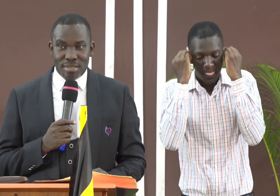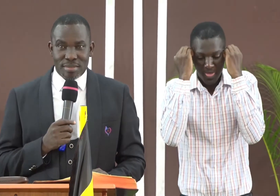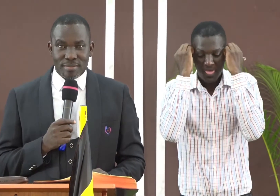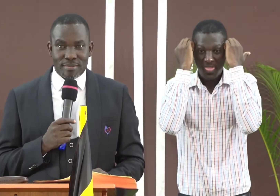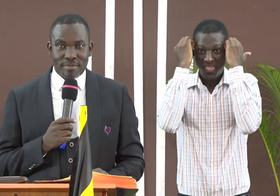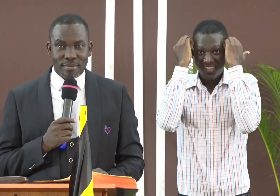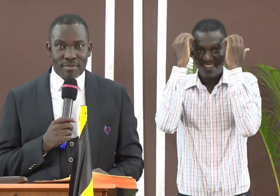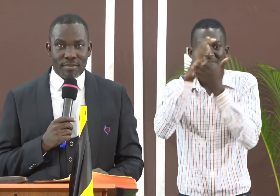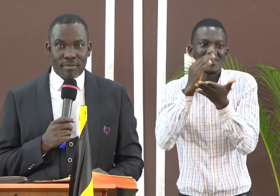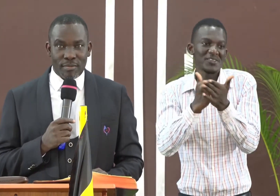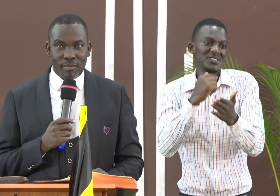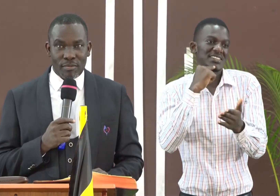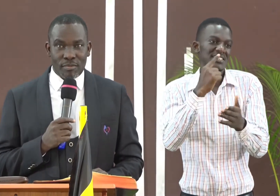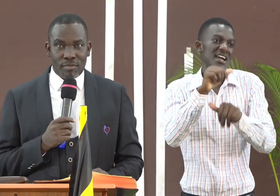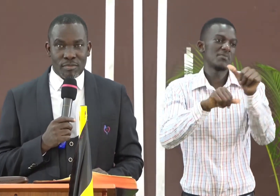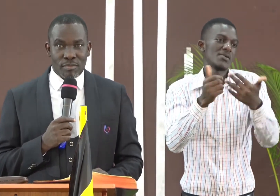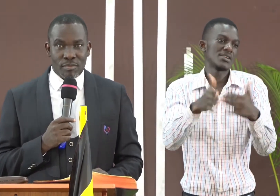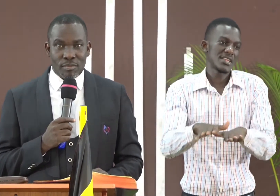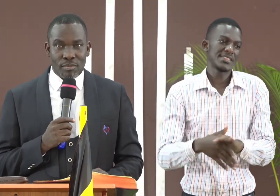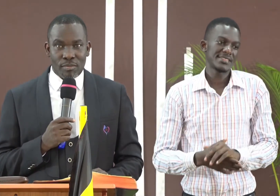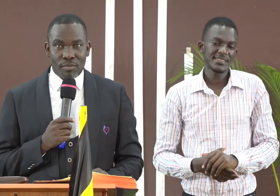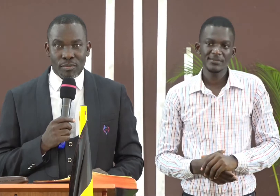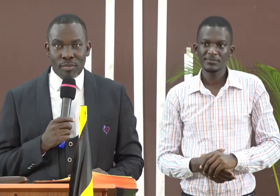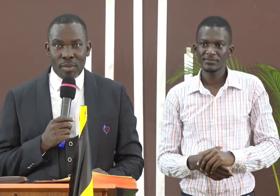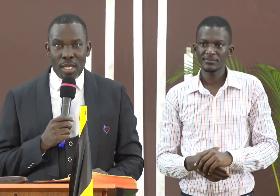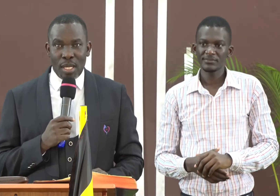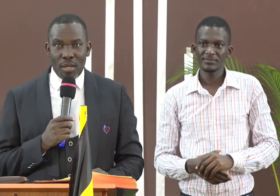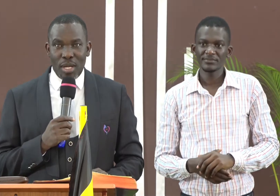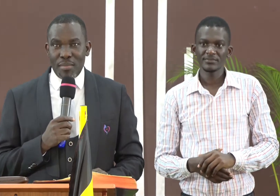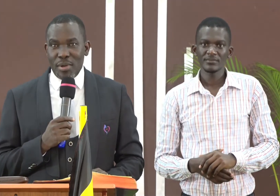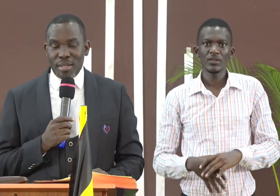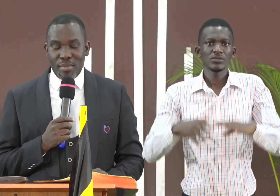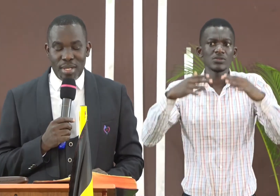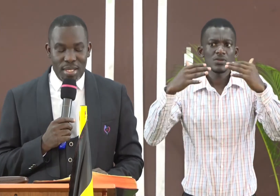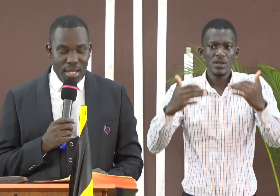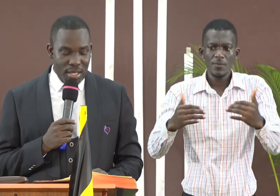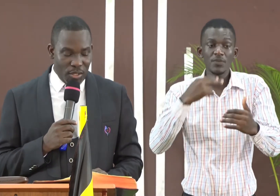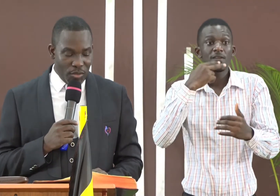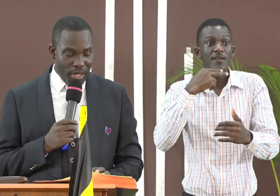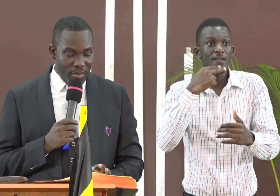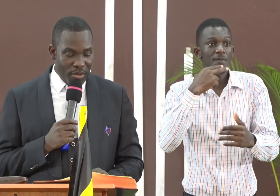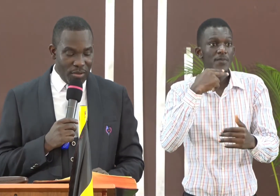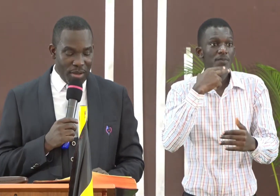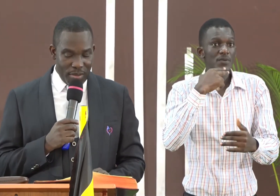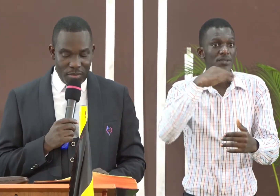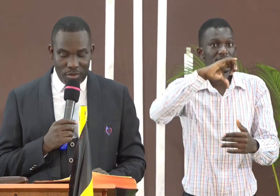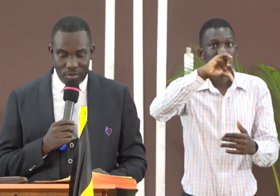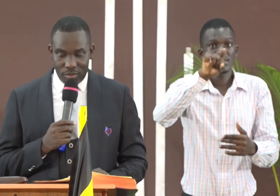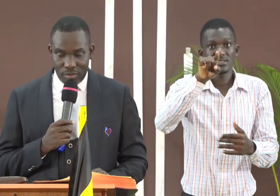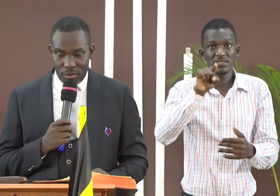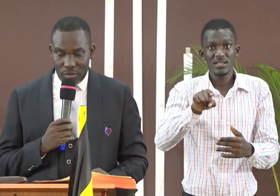it because I'm speaking of death that people have bowed down their heads? Kale wagambye watabe Ebulaniya essula ya mwendo nyolwa